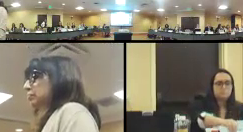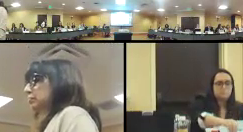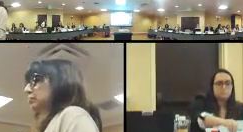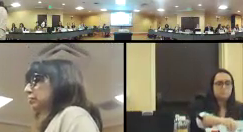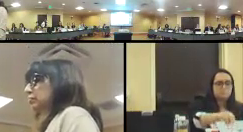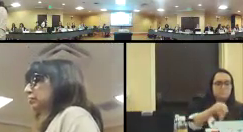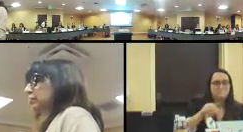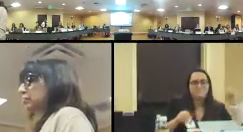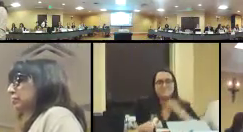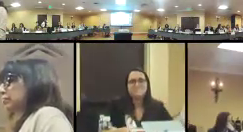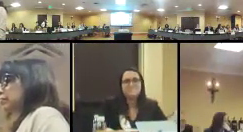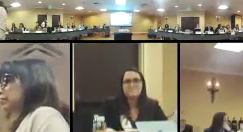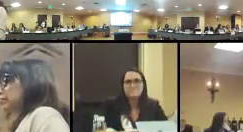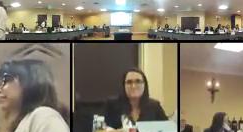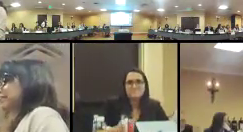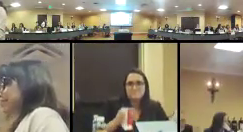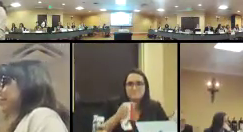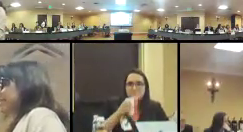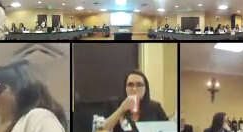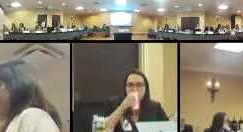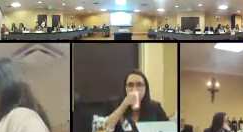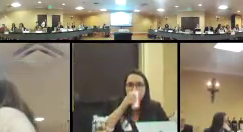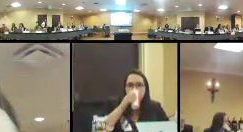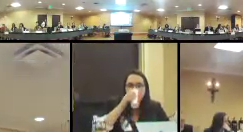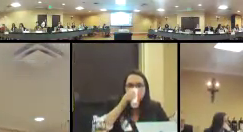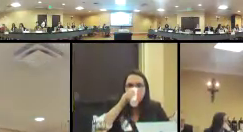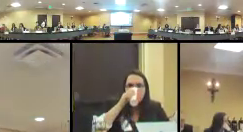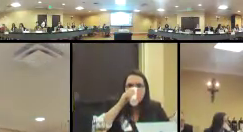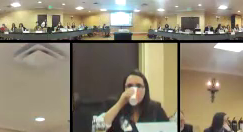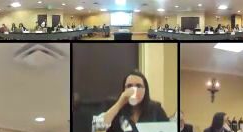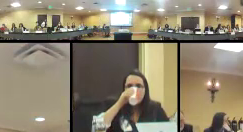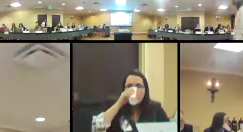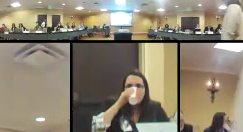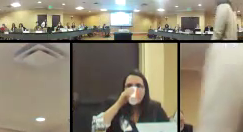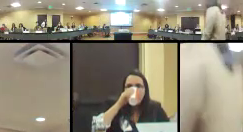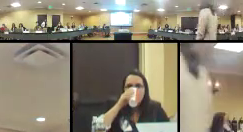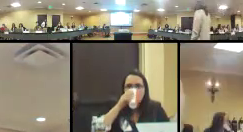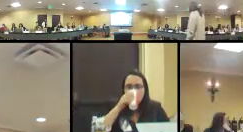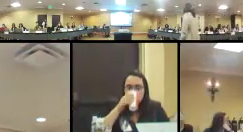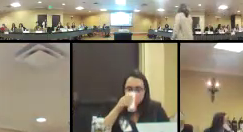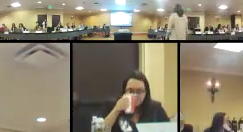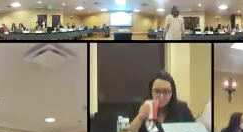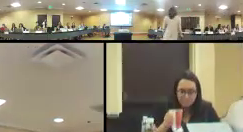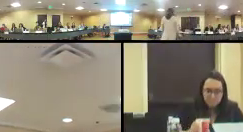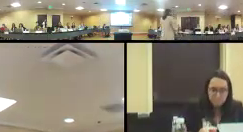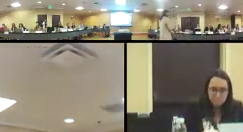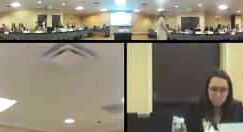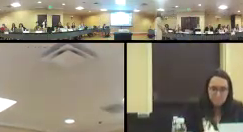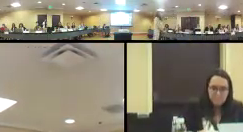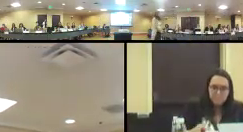Historically, I'm old enough to know we've had these conversations for a really long time, and often in the